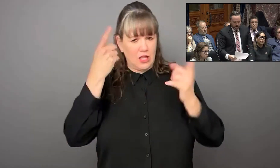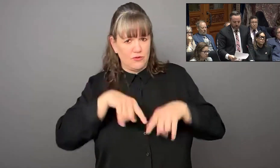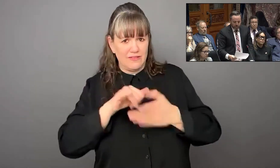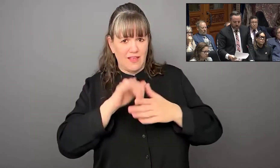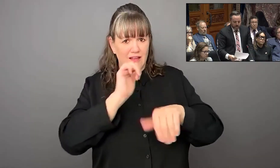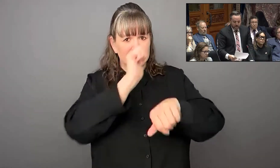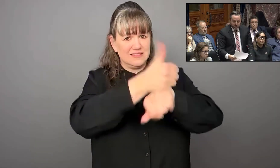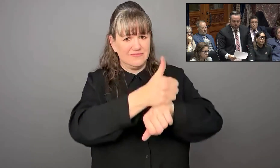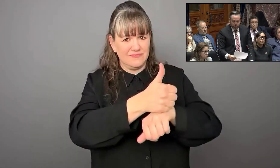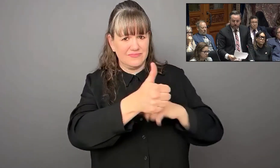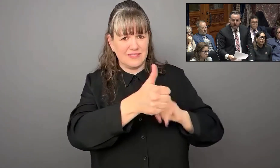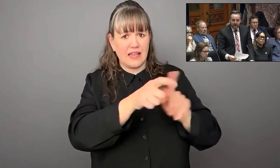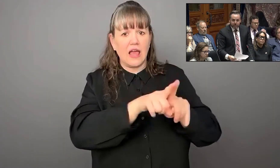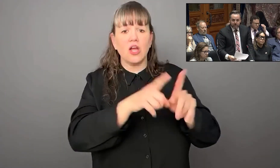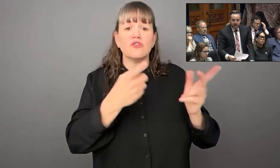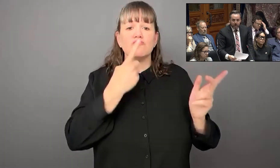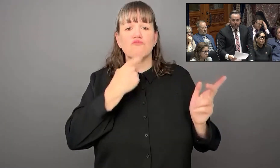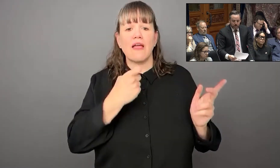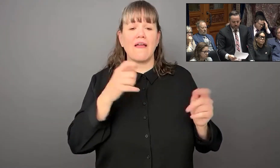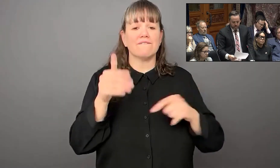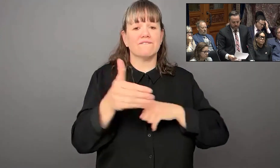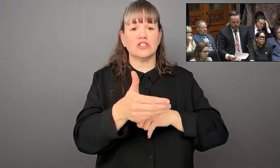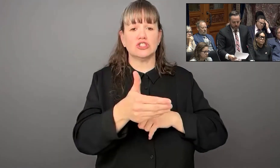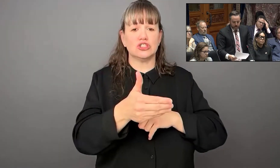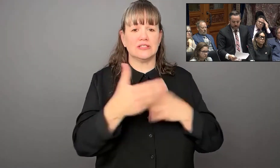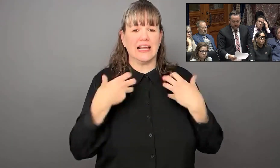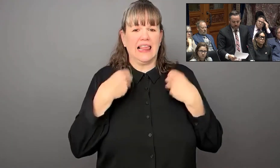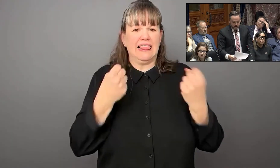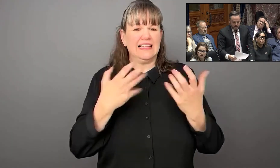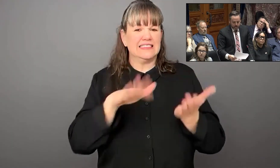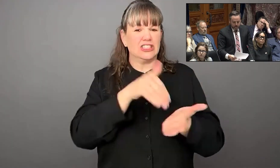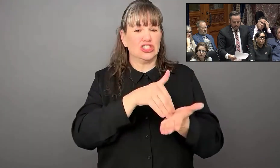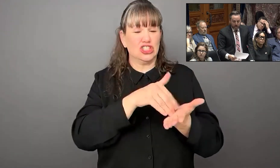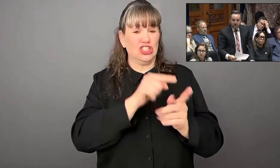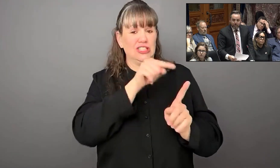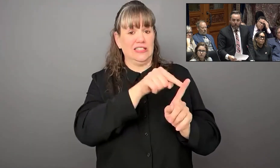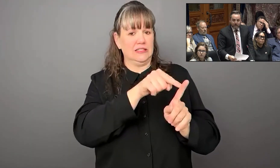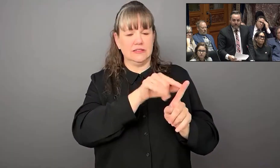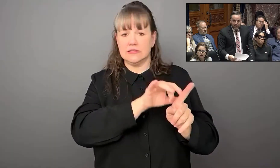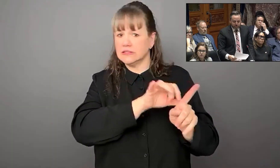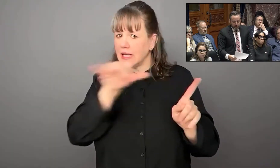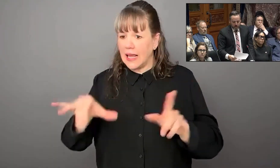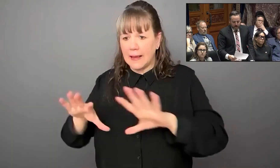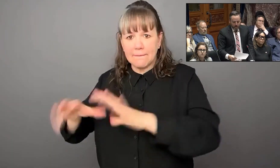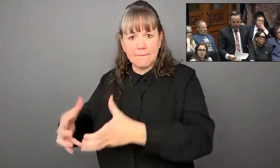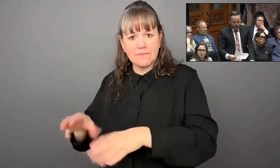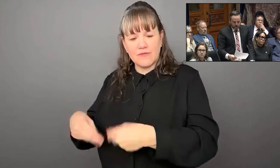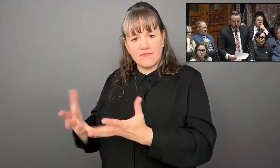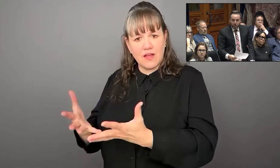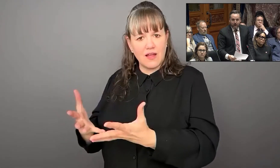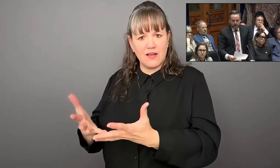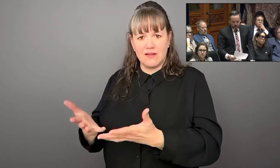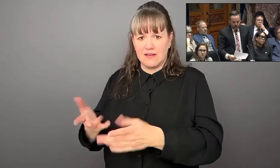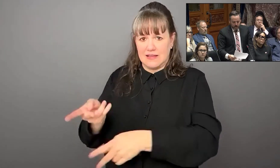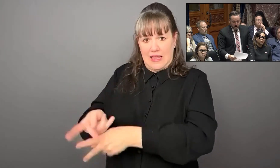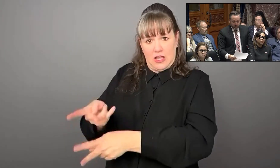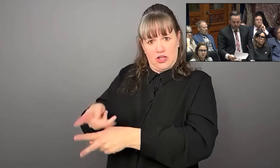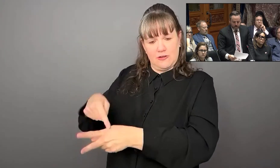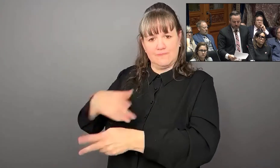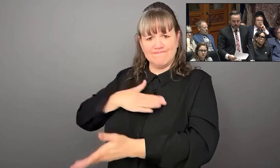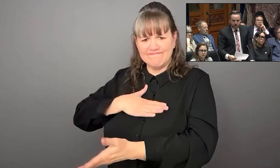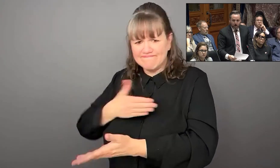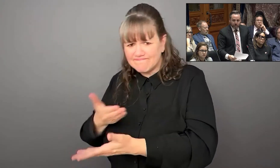proven model to provide mandatory compassionate care for people in need. But people in desperate need of help are still waiting, and